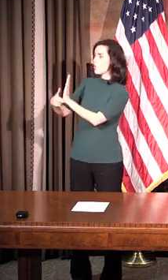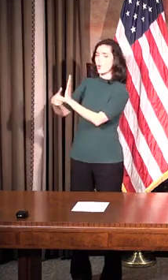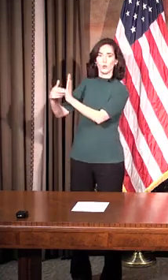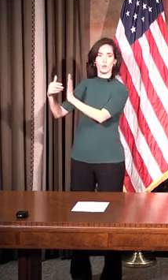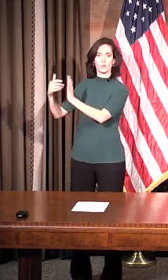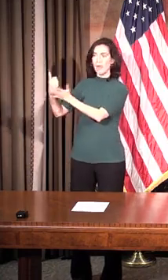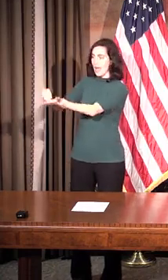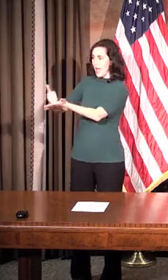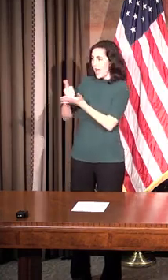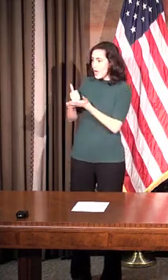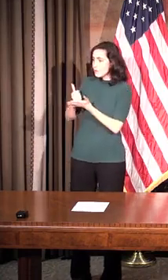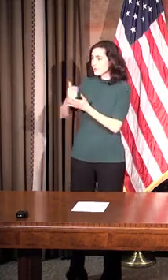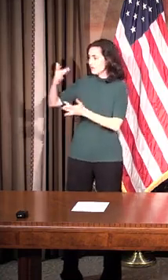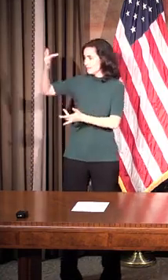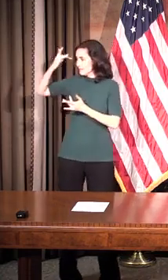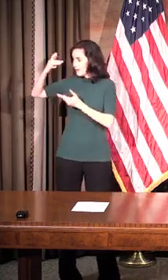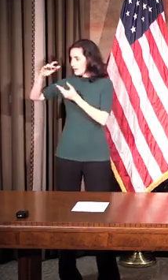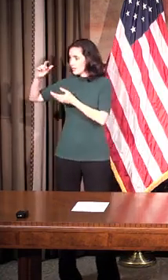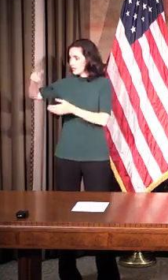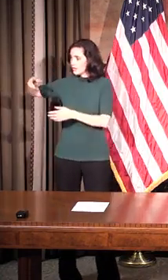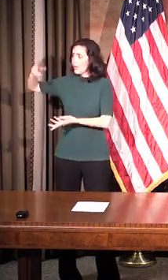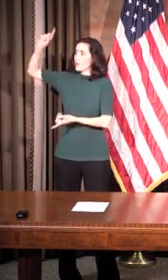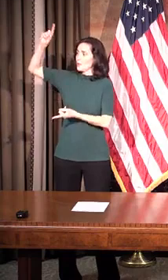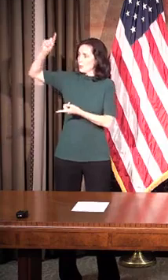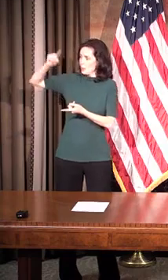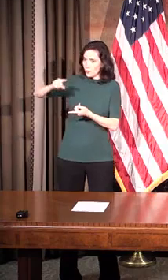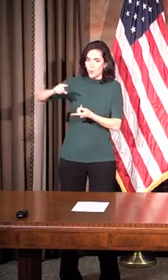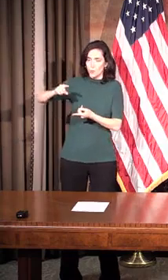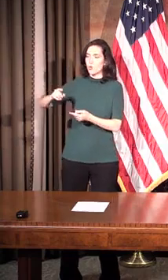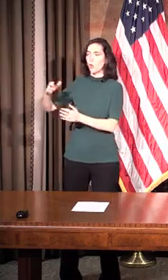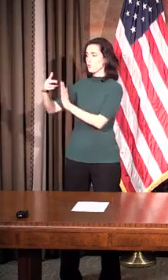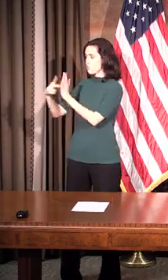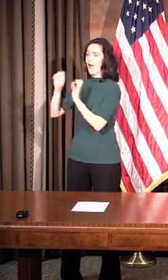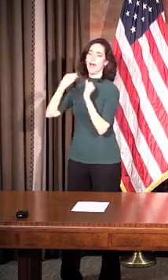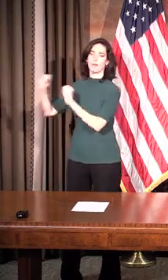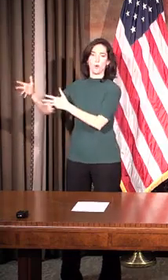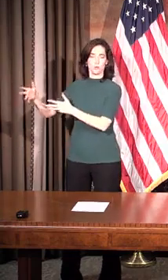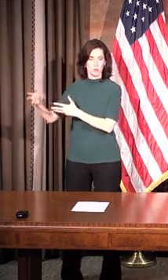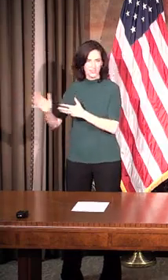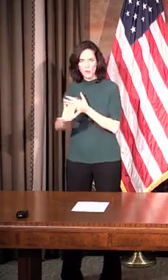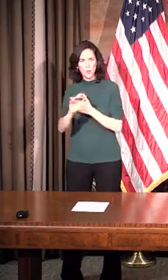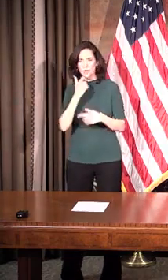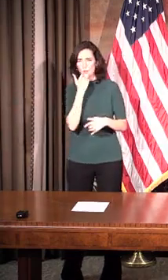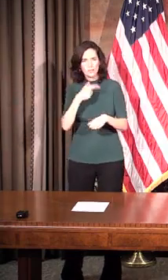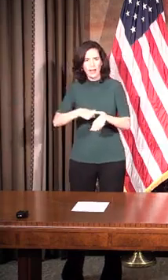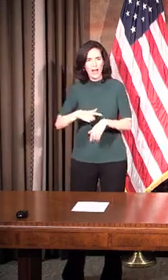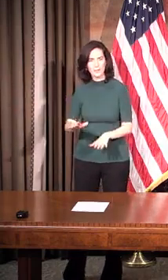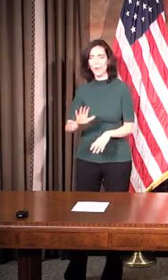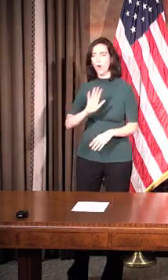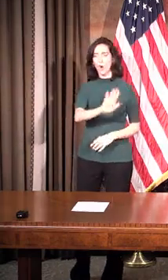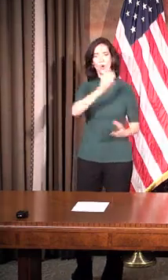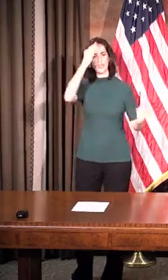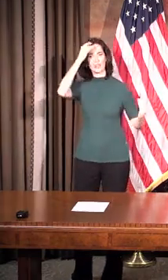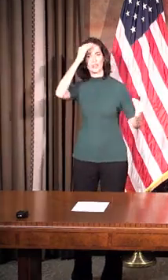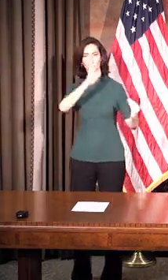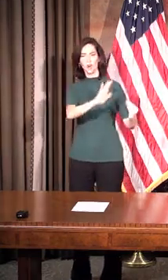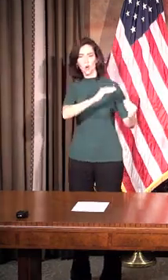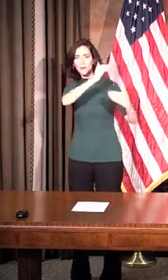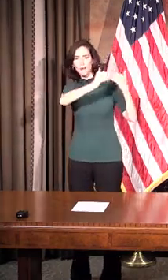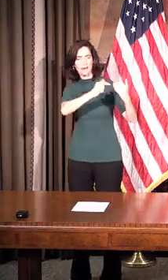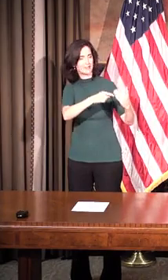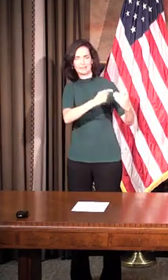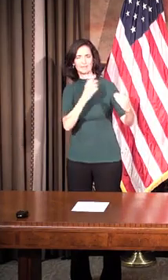you to have that success. And it's misguided thinking by some members